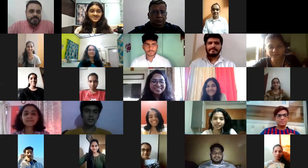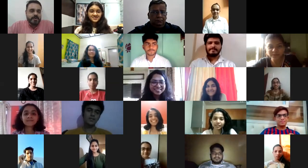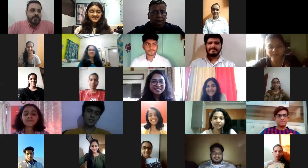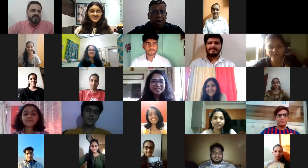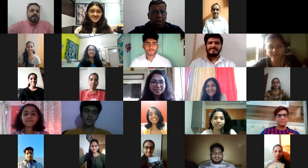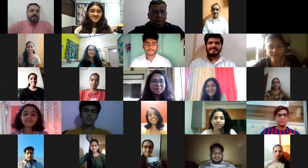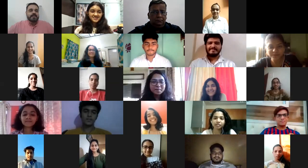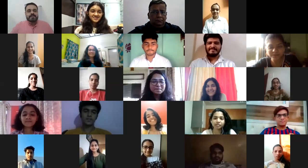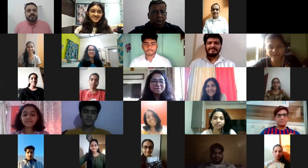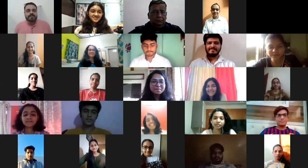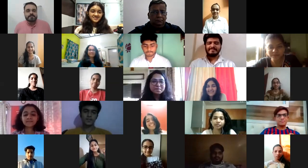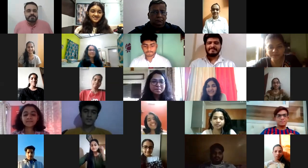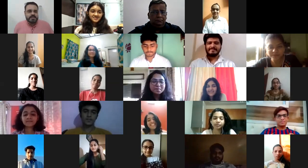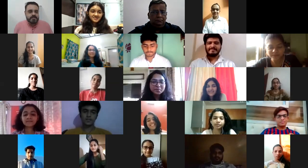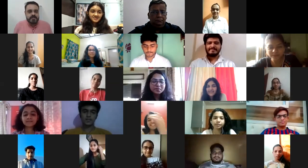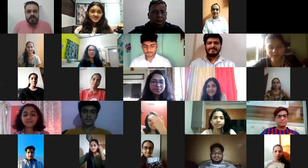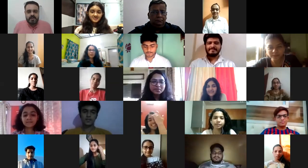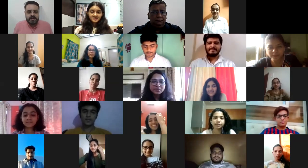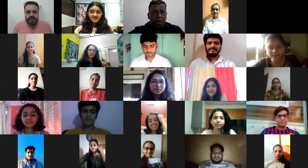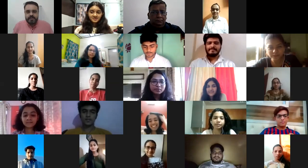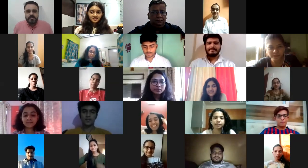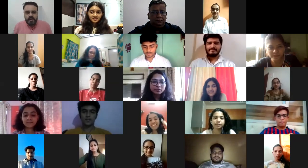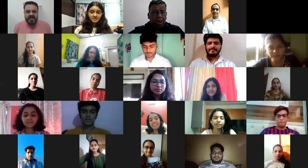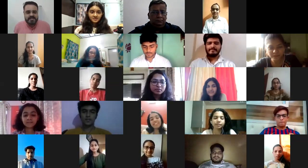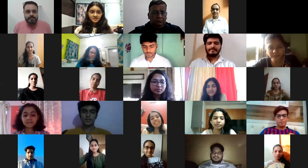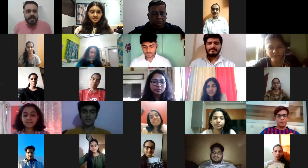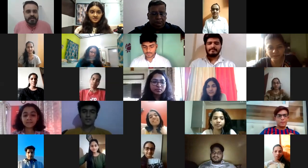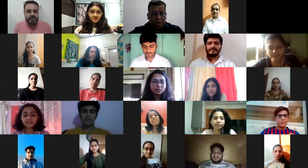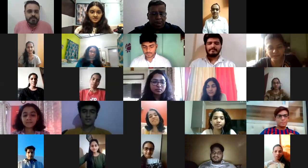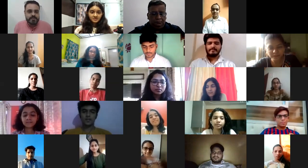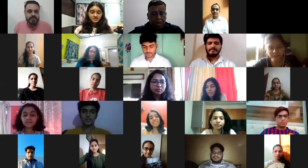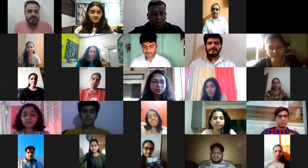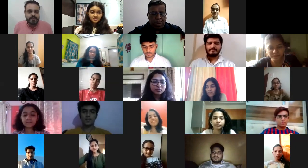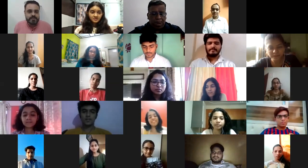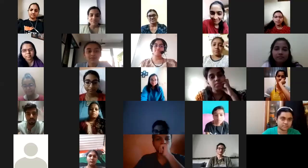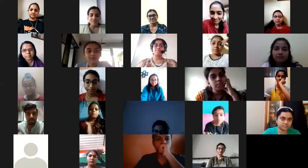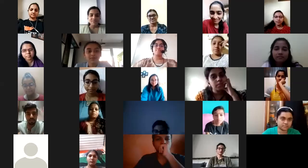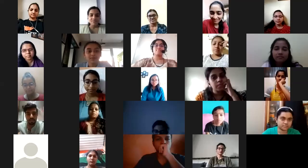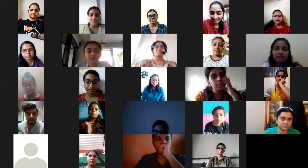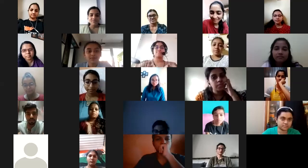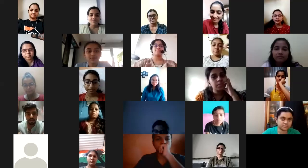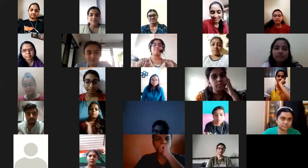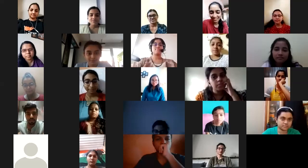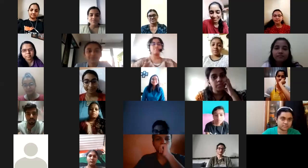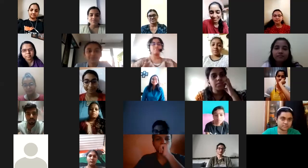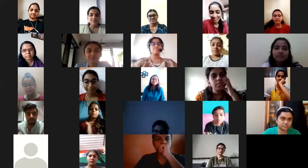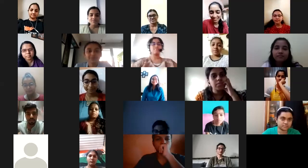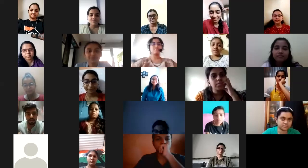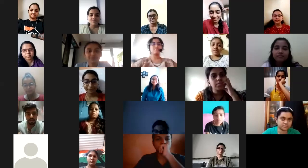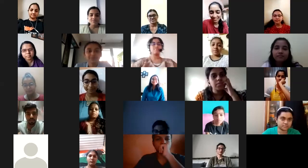Because I think have you all at some point in your school, college played dumb charade? How painful it